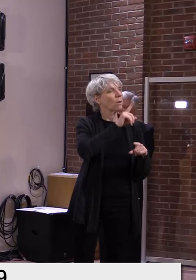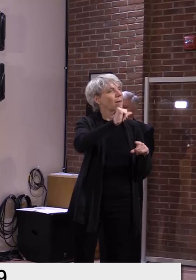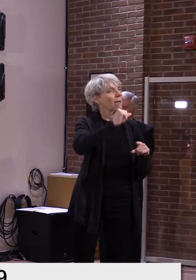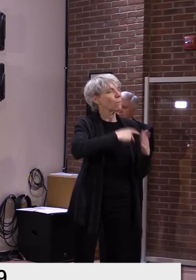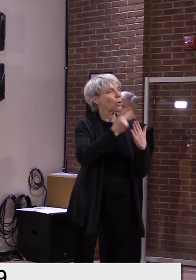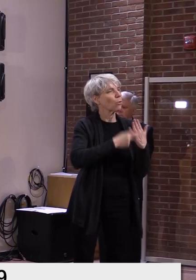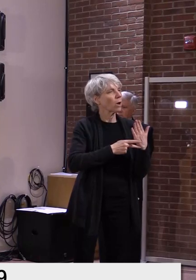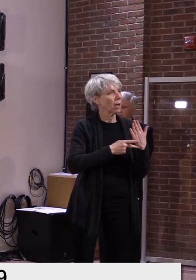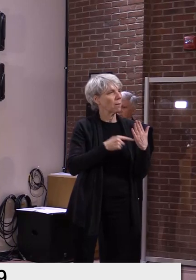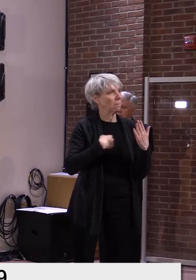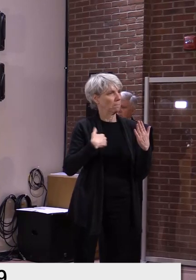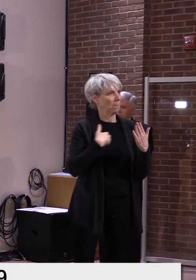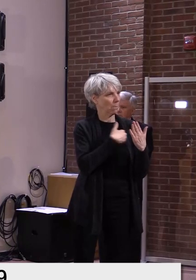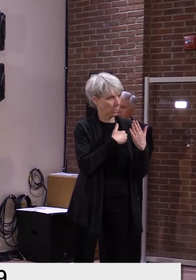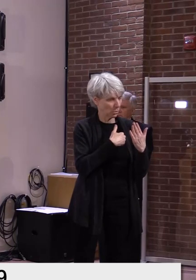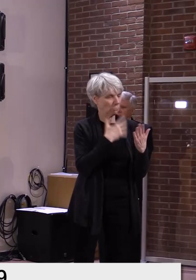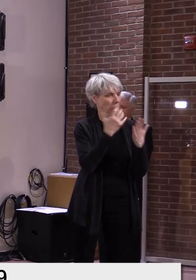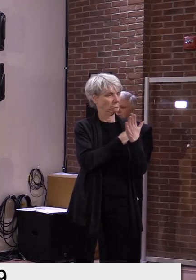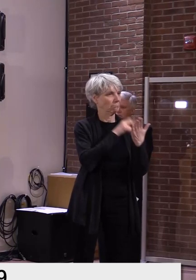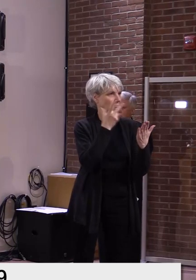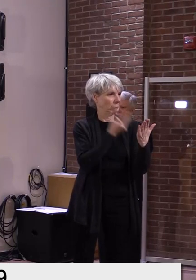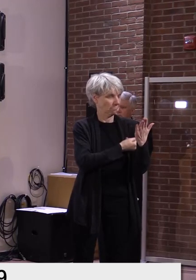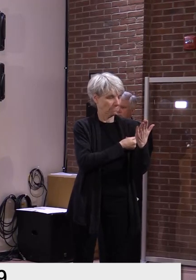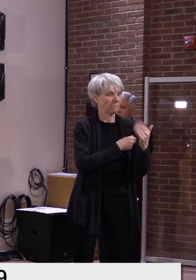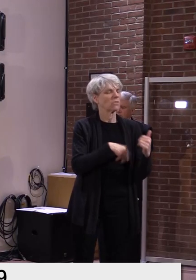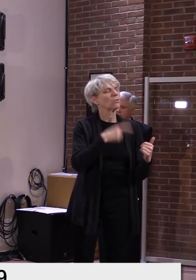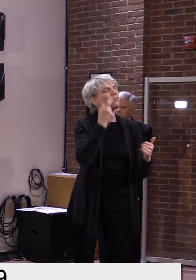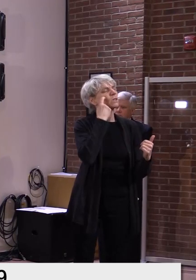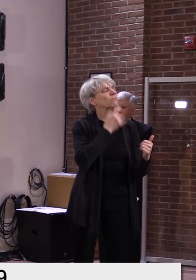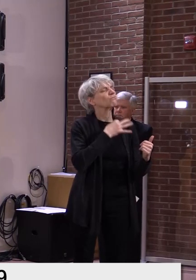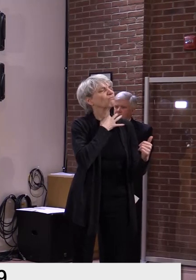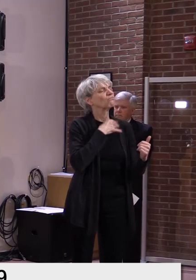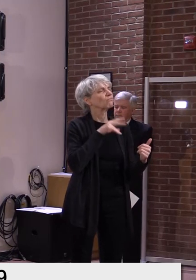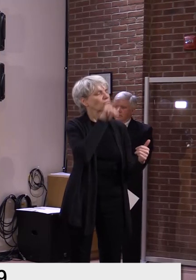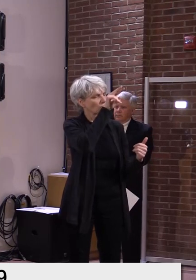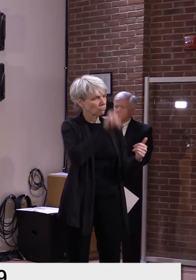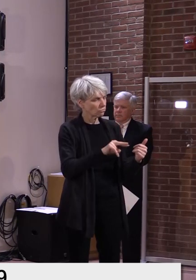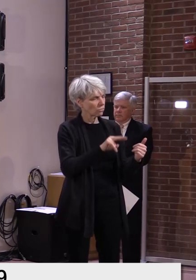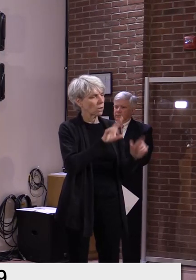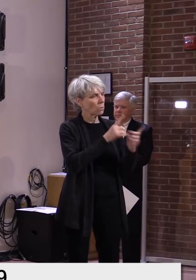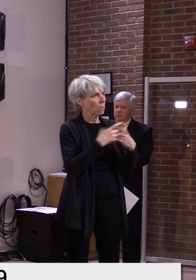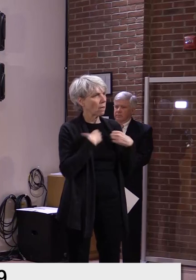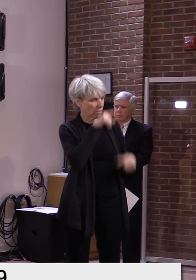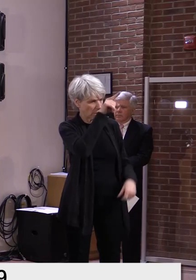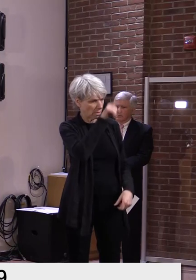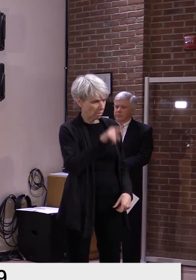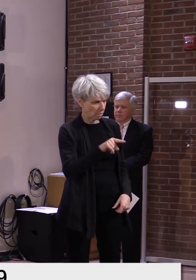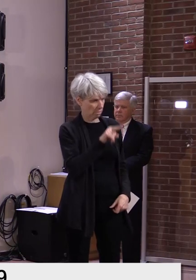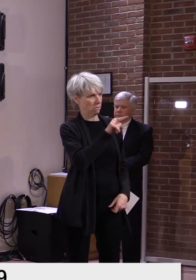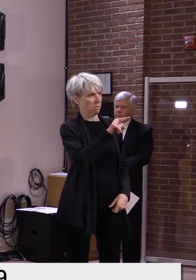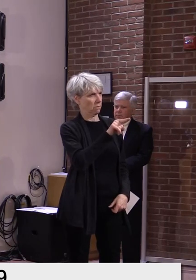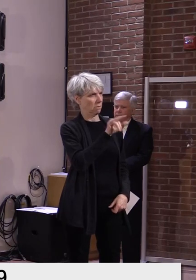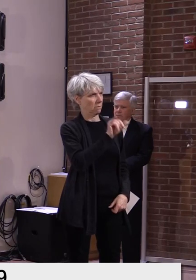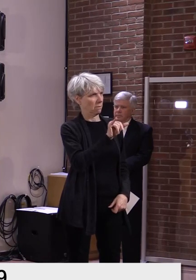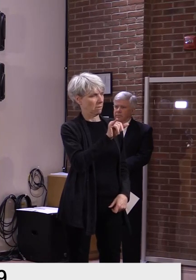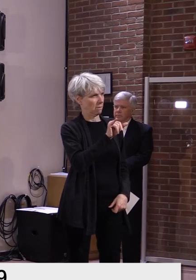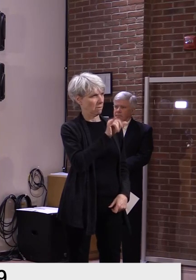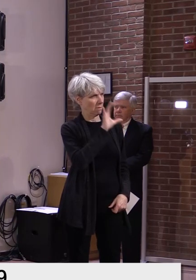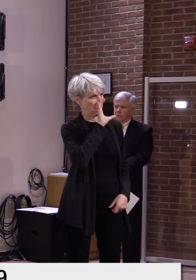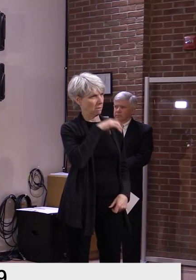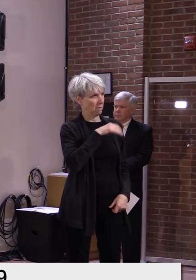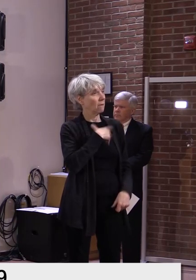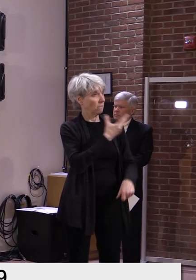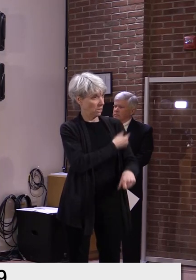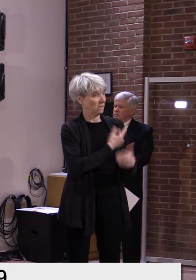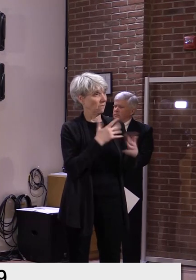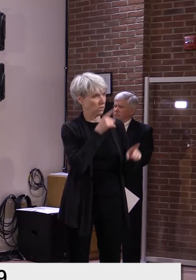recently logged into the health department's COVID-19 portal and discovered that my vaccine was never registered in that system.